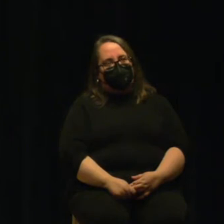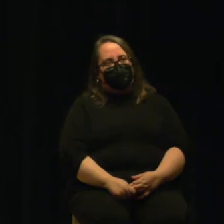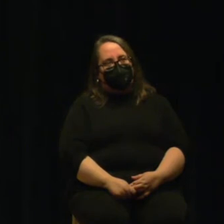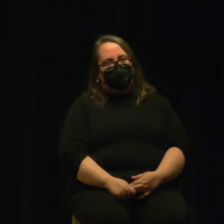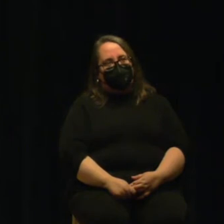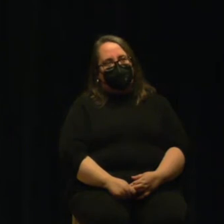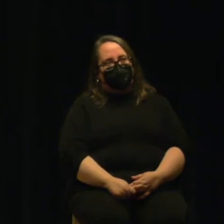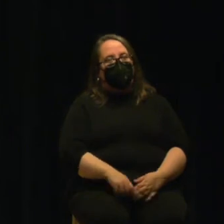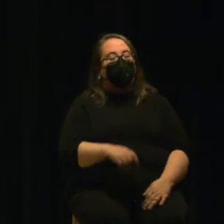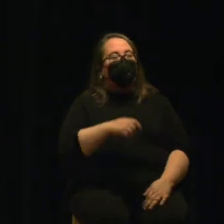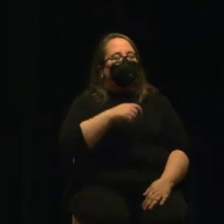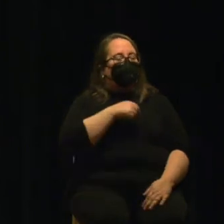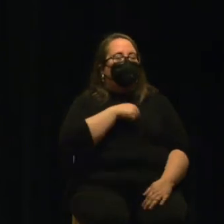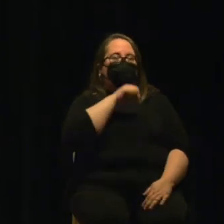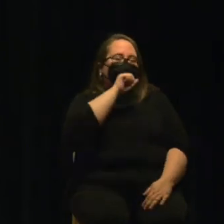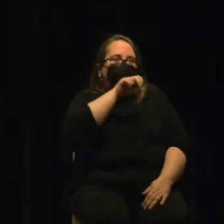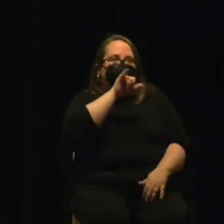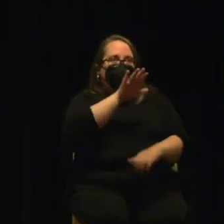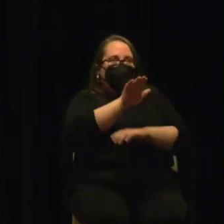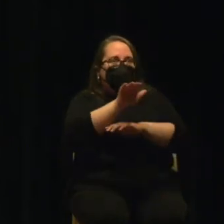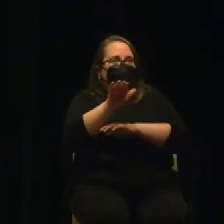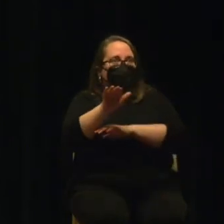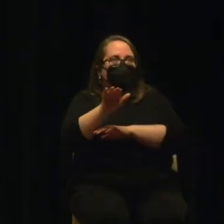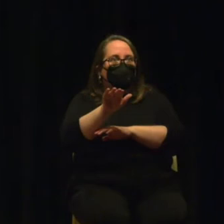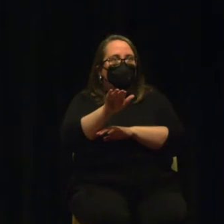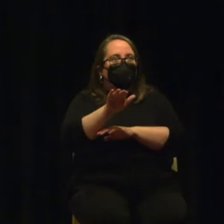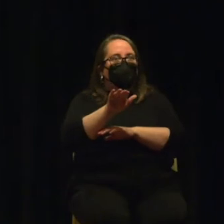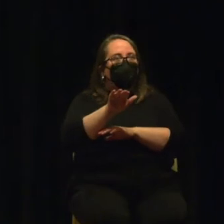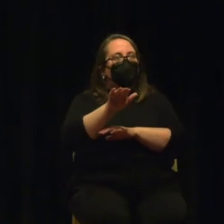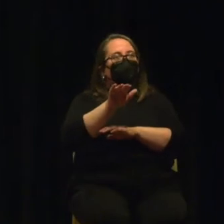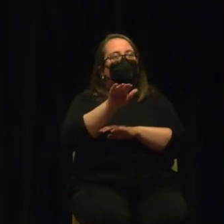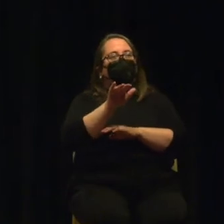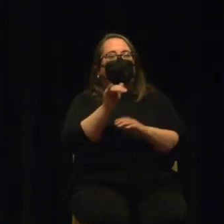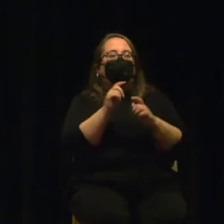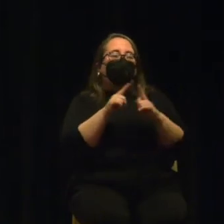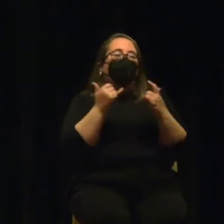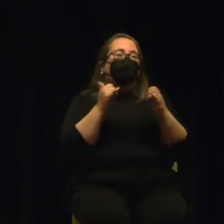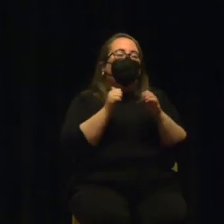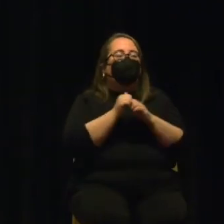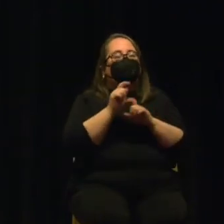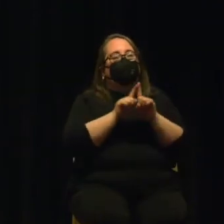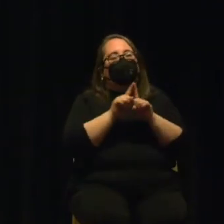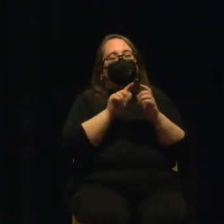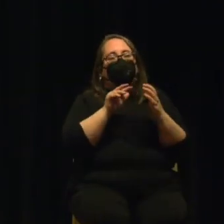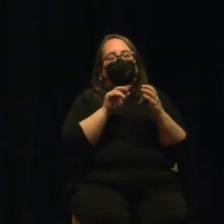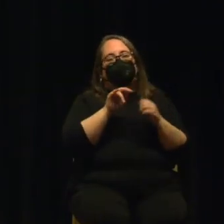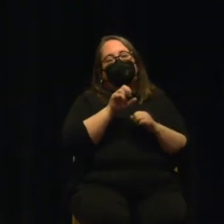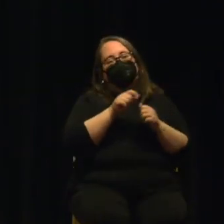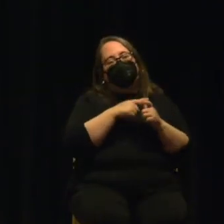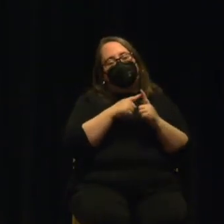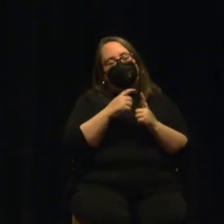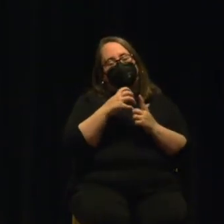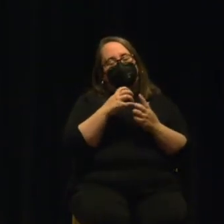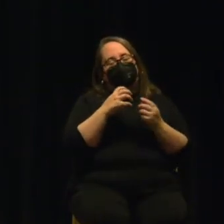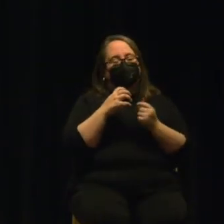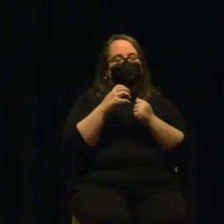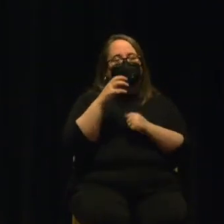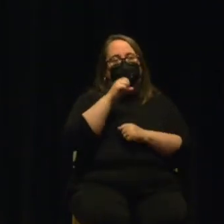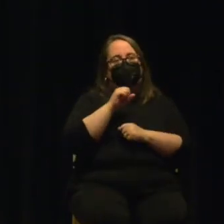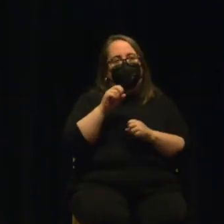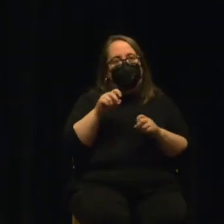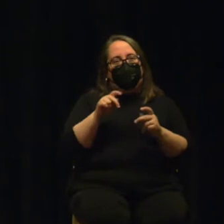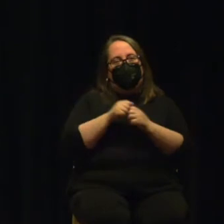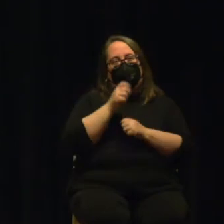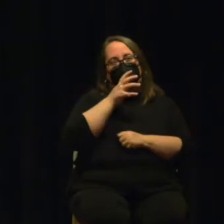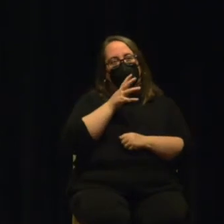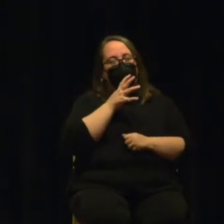so much in those afternoons that if I would have just gone to play with my Star Wars toys like I wanted to, I would have missed out on all of it. Yeah, I want to shout out to